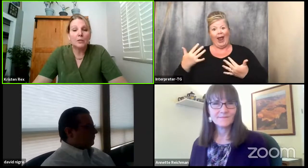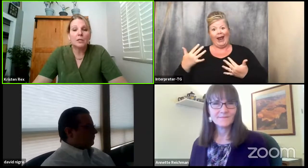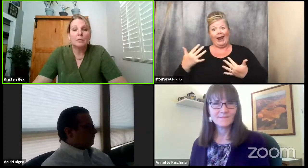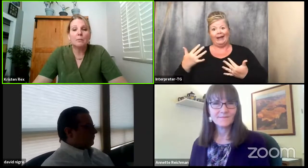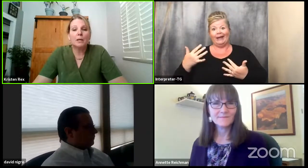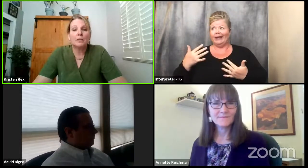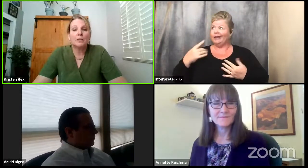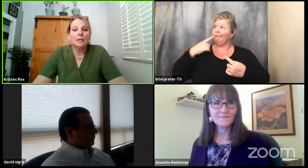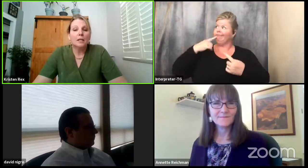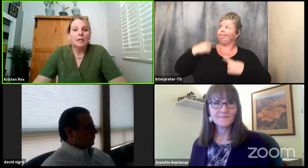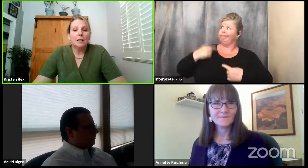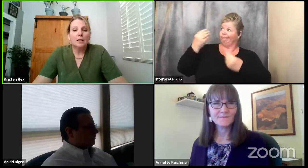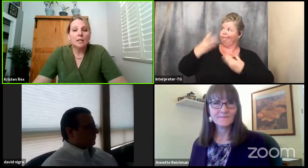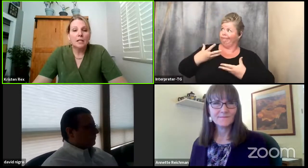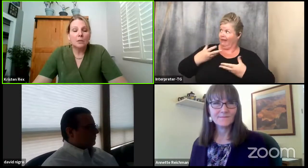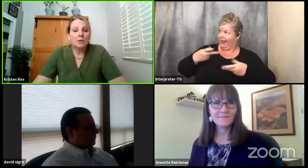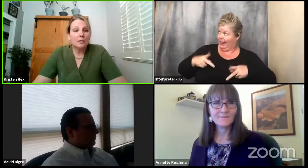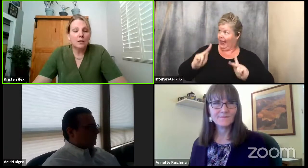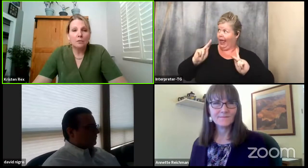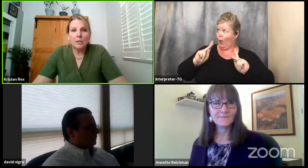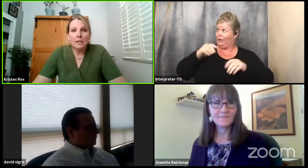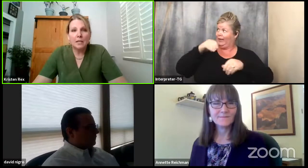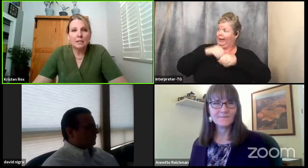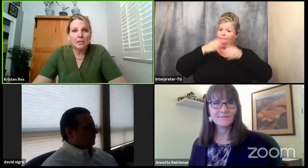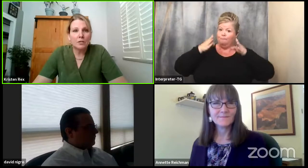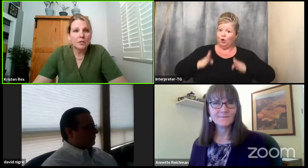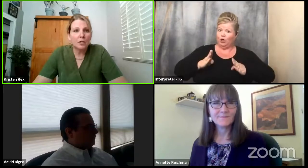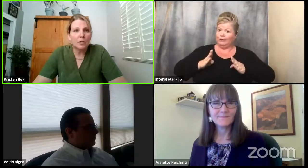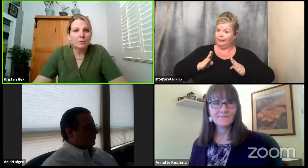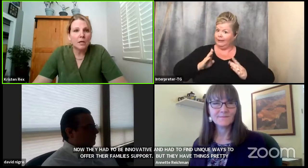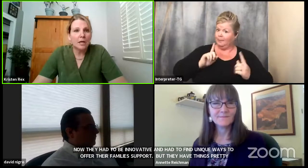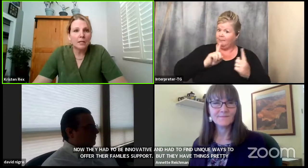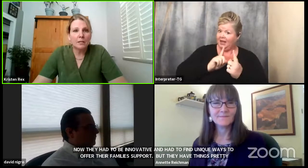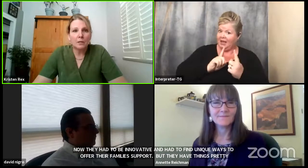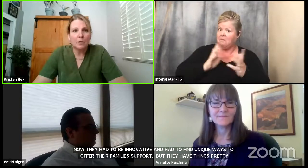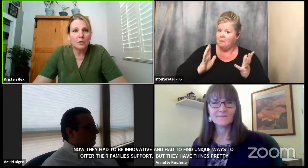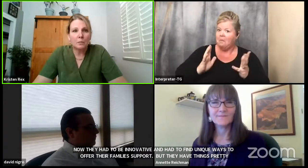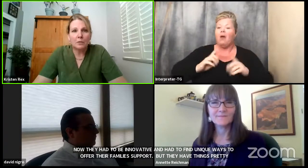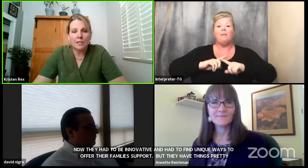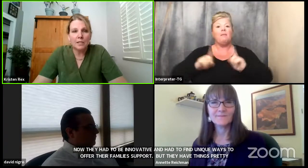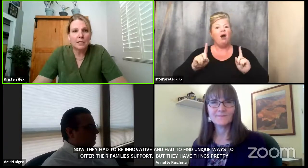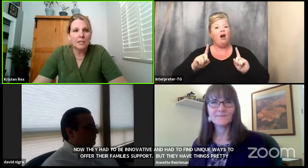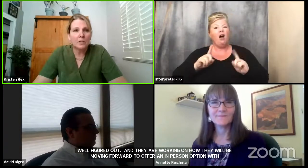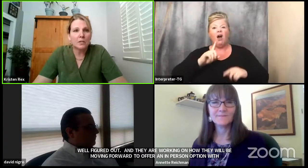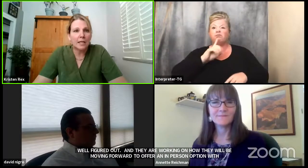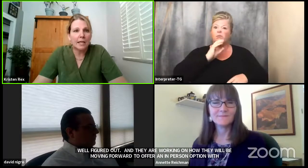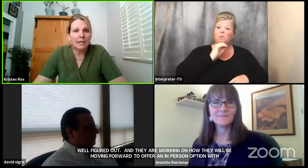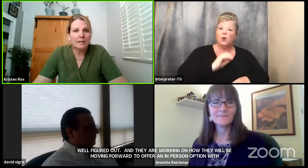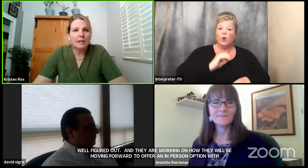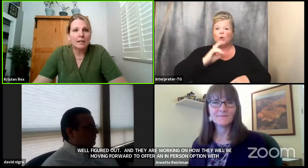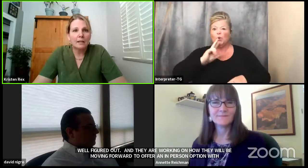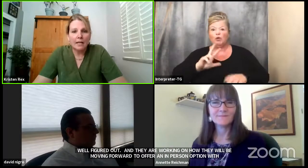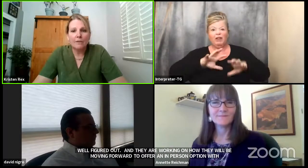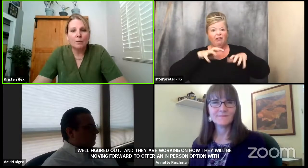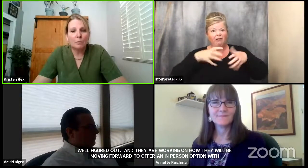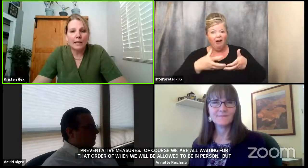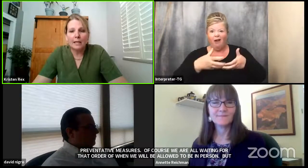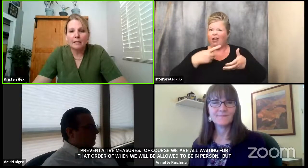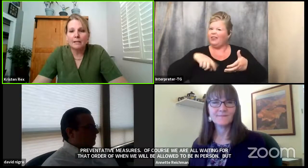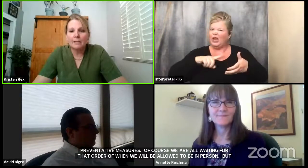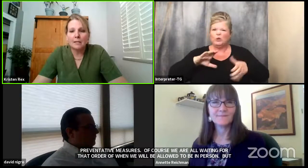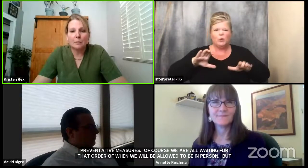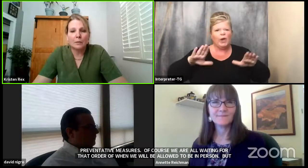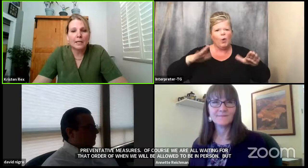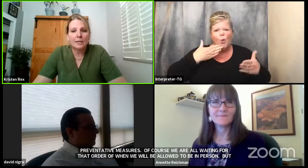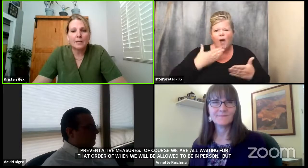be in person, but the birth to 3 teachers are rocking it with their supervising teachers, and they have a